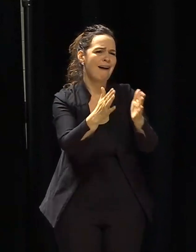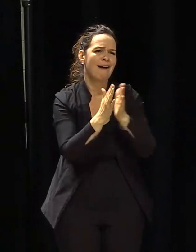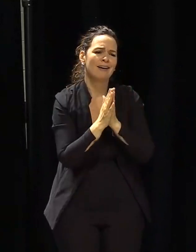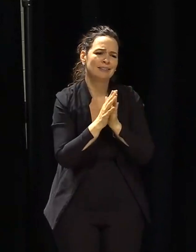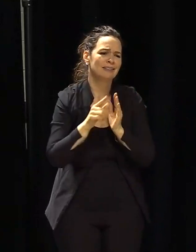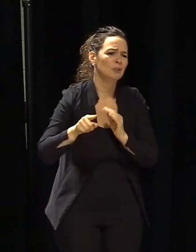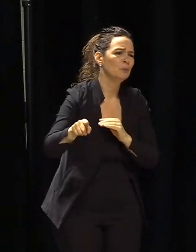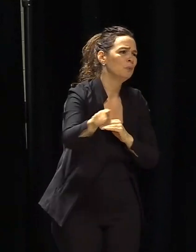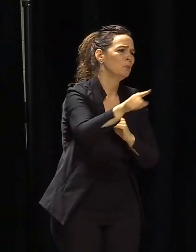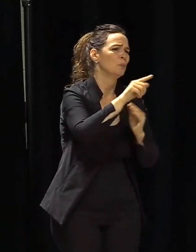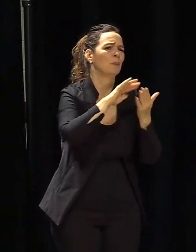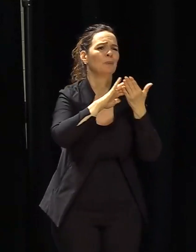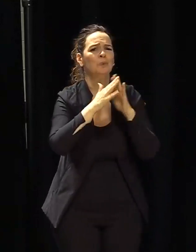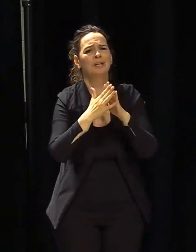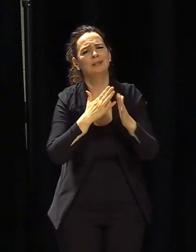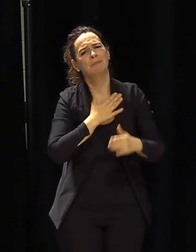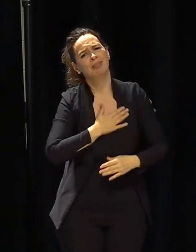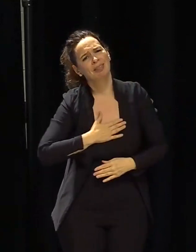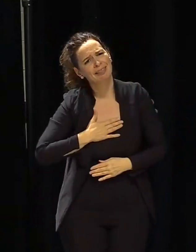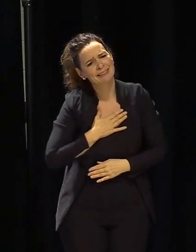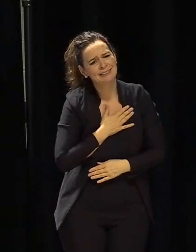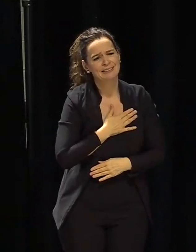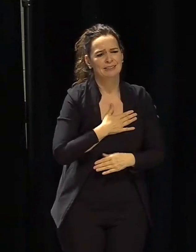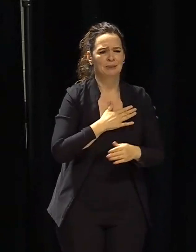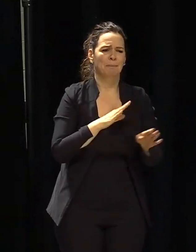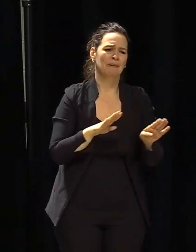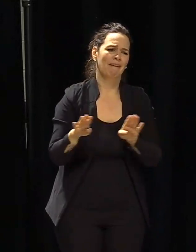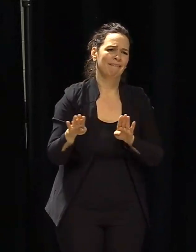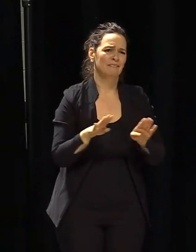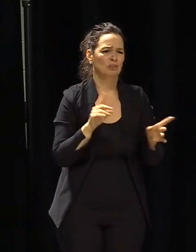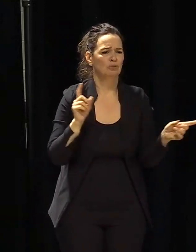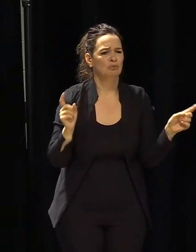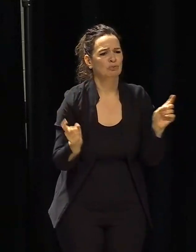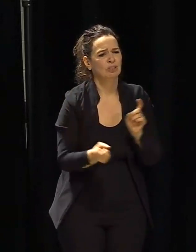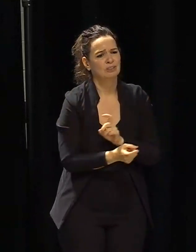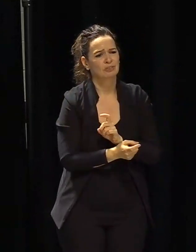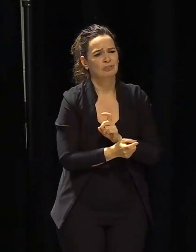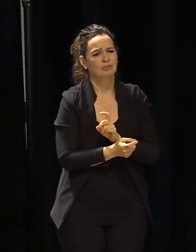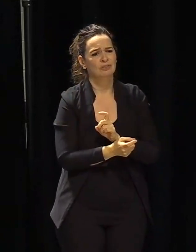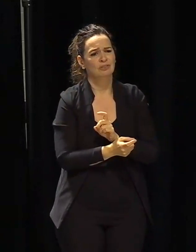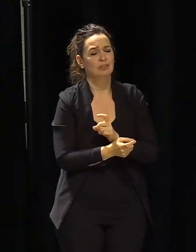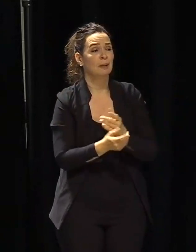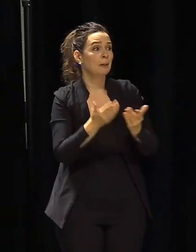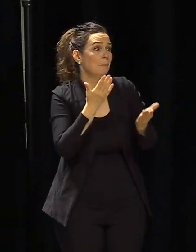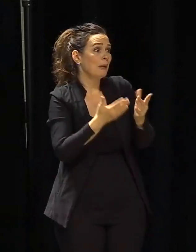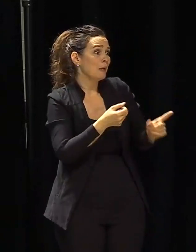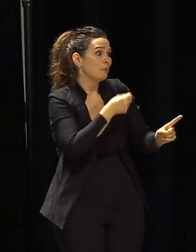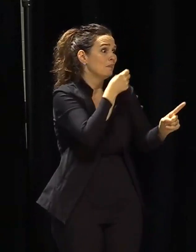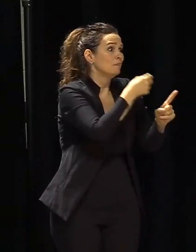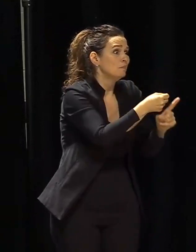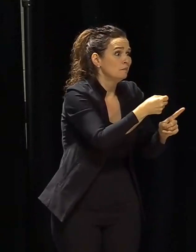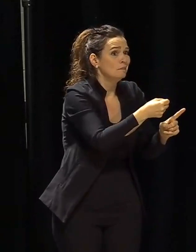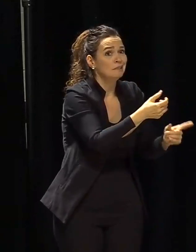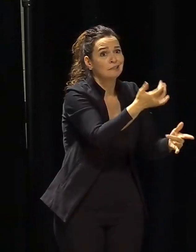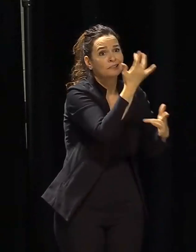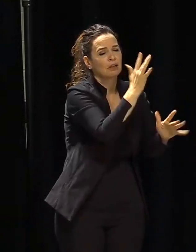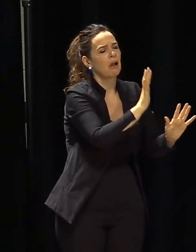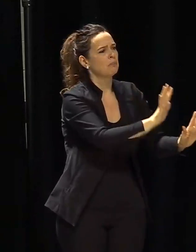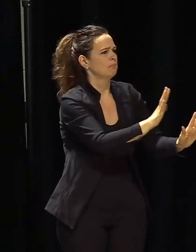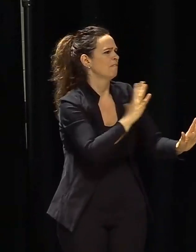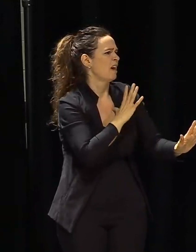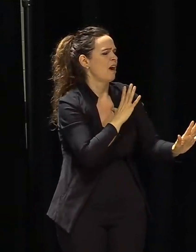even if nothing bad happened from that incident, it's the message that it sent. And again, I'm not trying to pick on